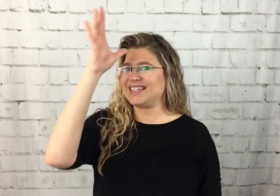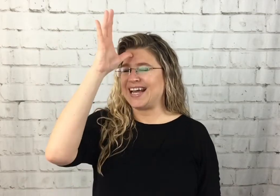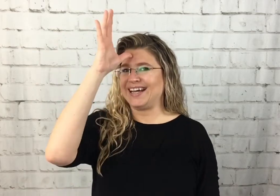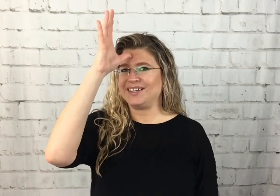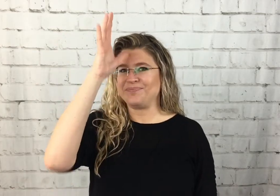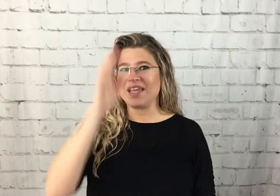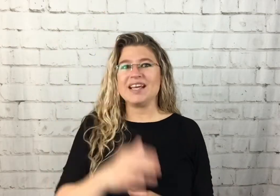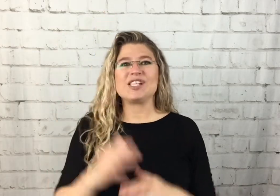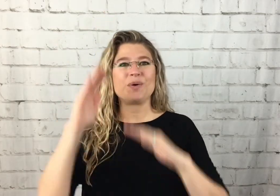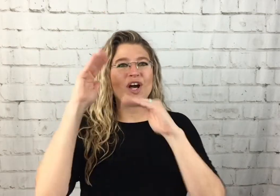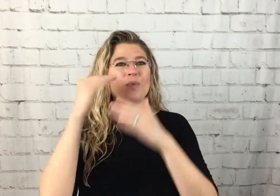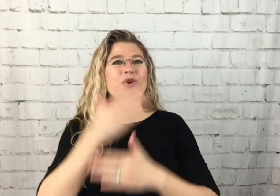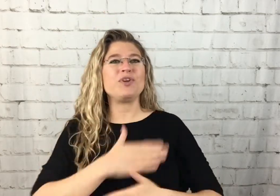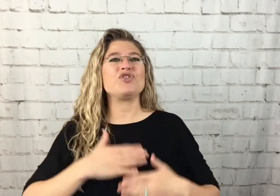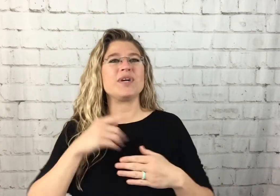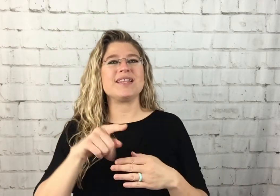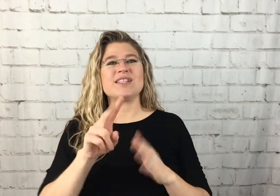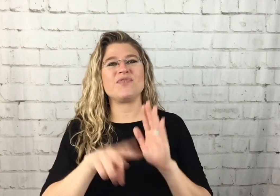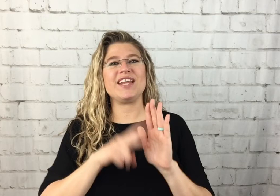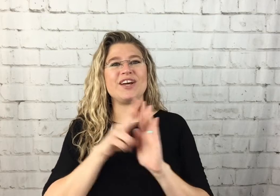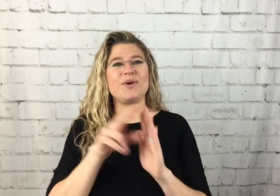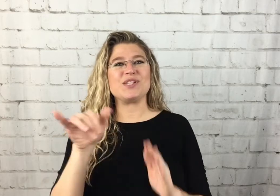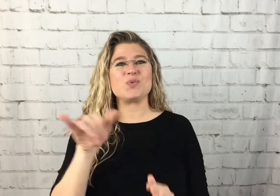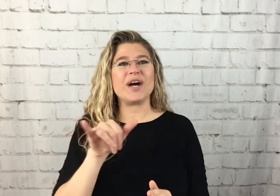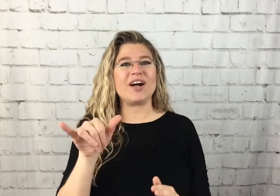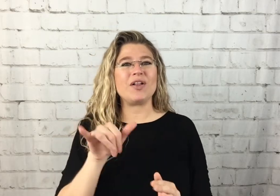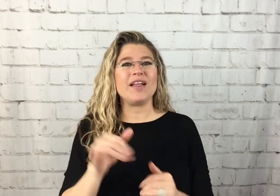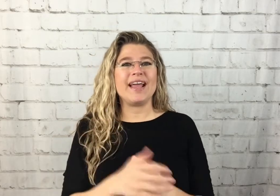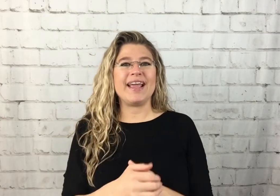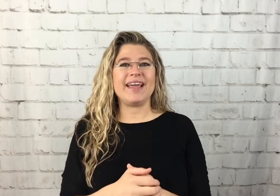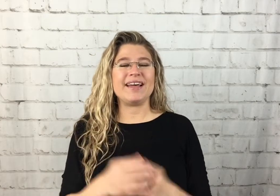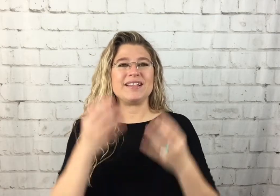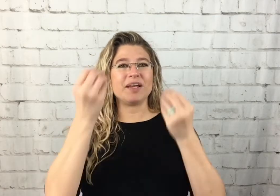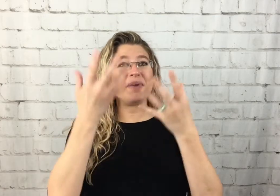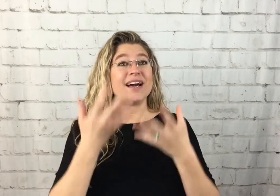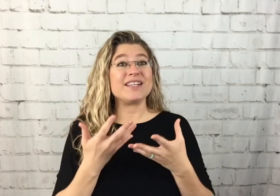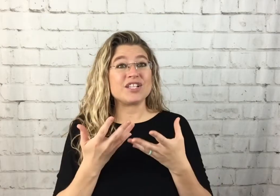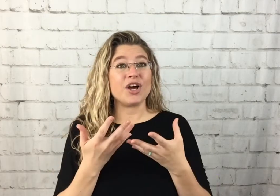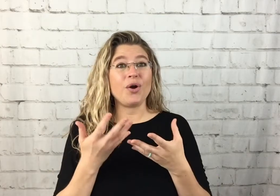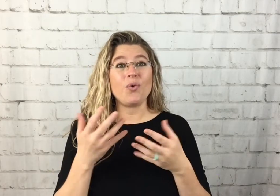dad. So I hope you enjoyed this video as well. And let me guys know what